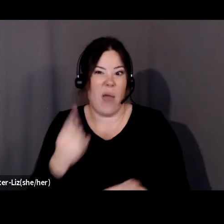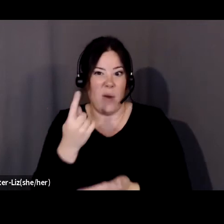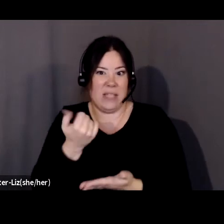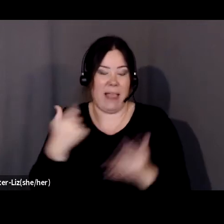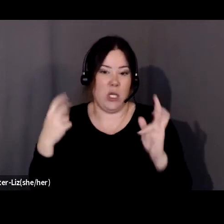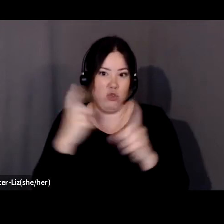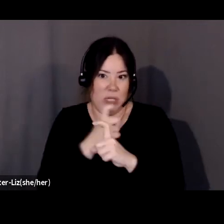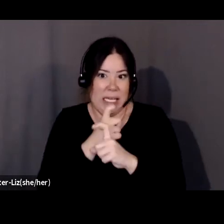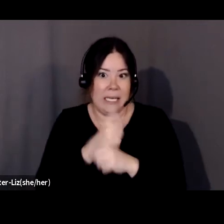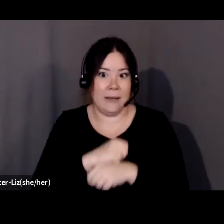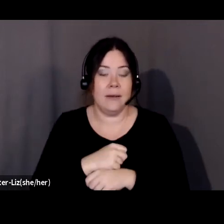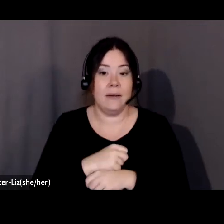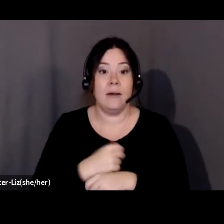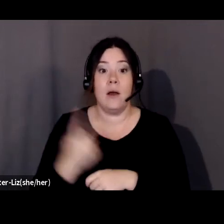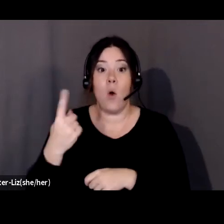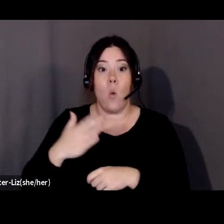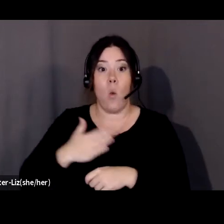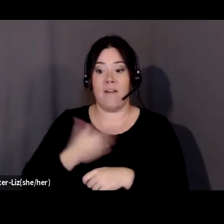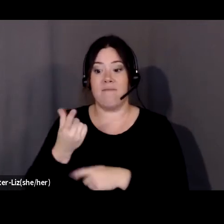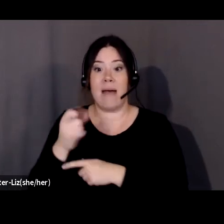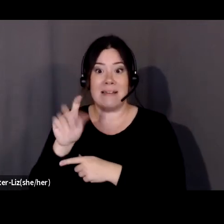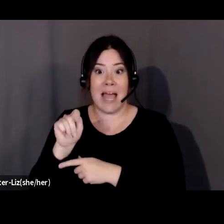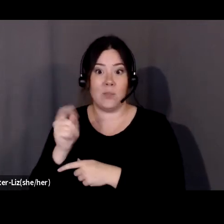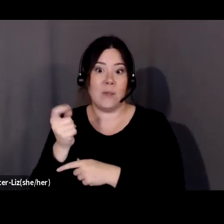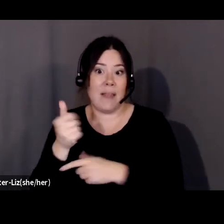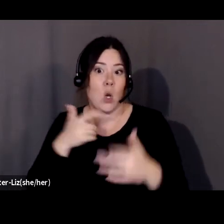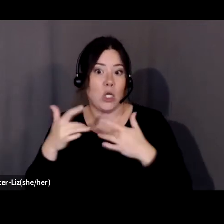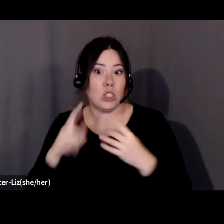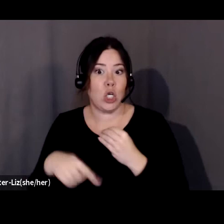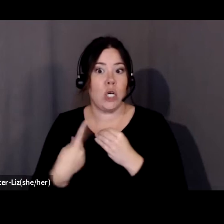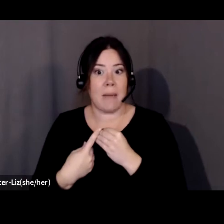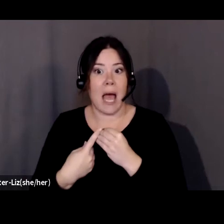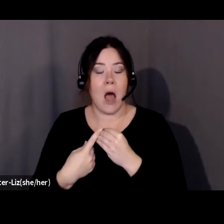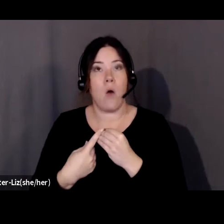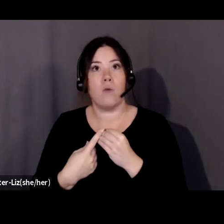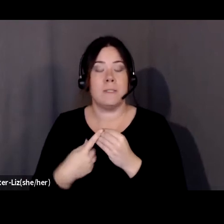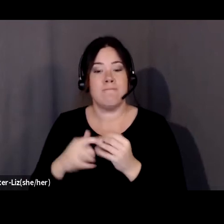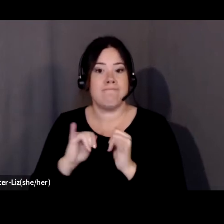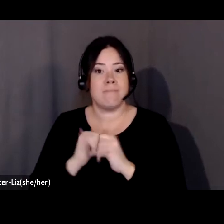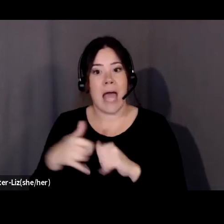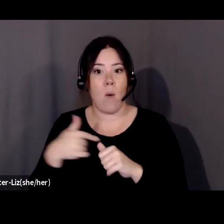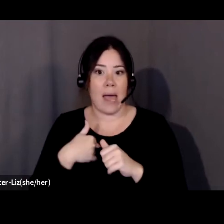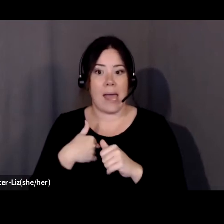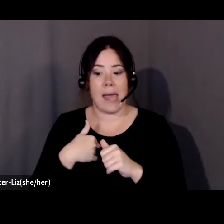my guests was a bit concerned with how I'd framed some of her words.